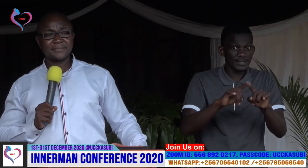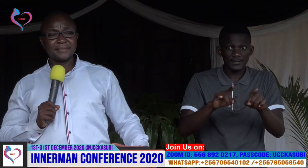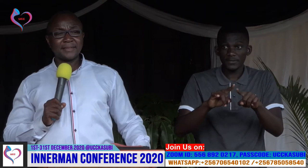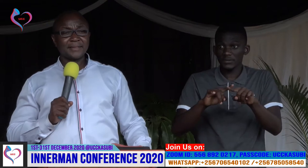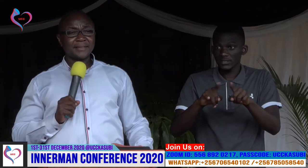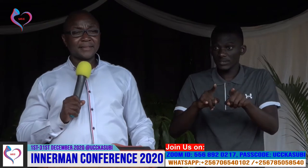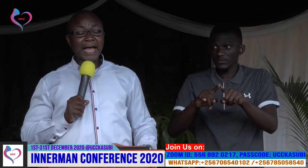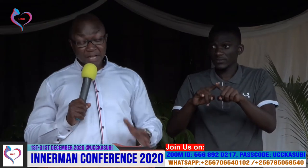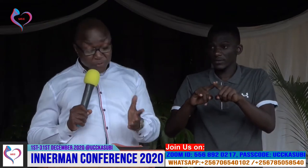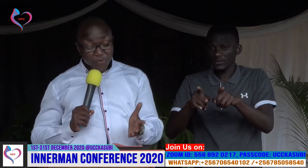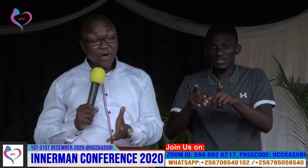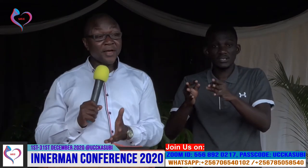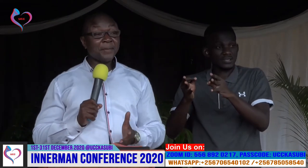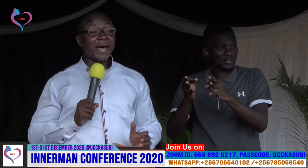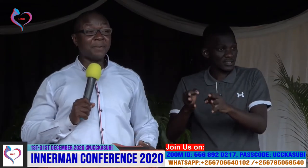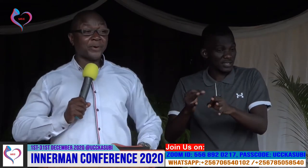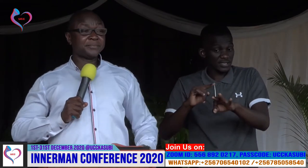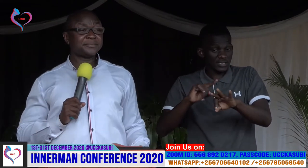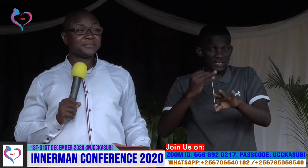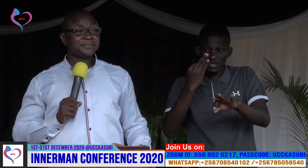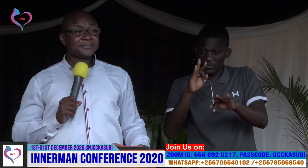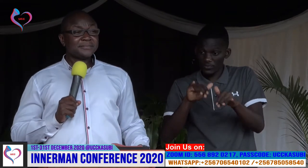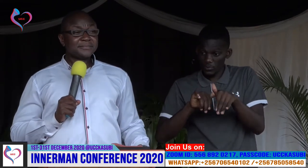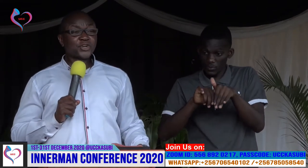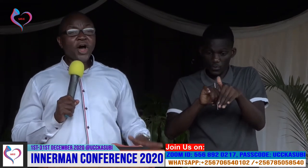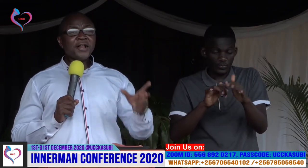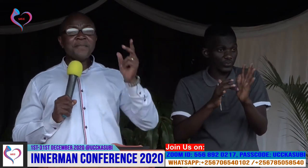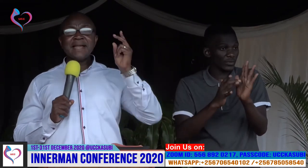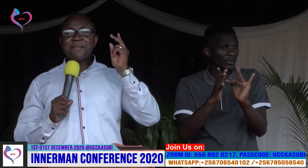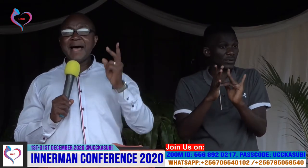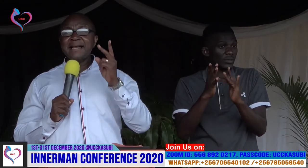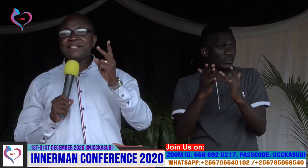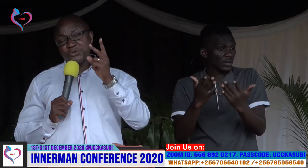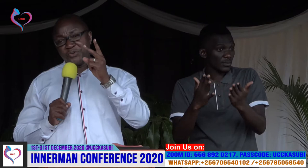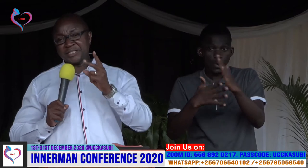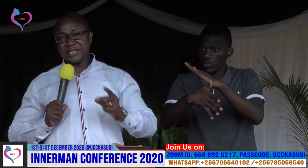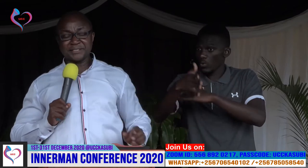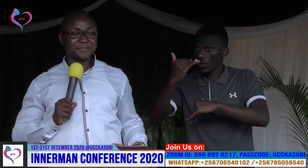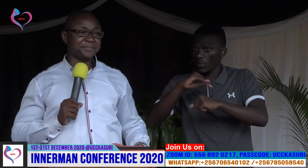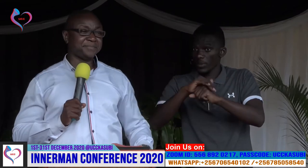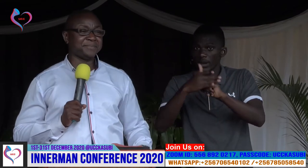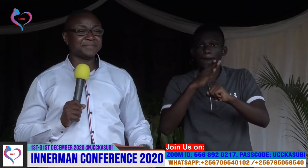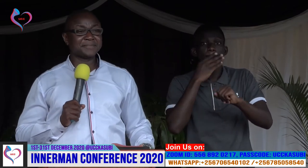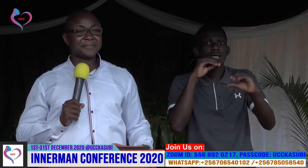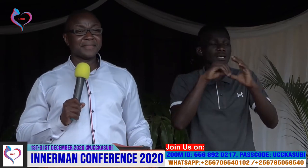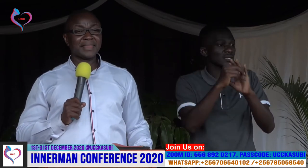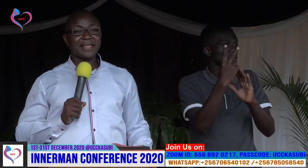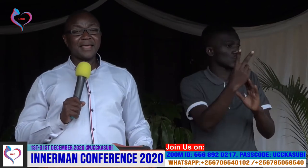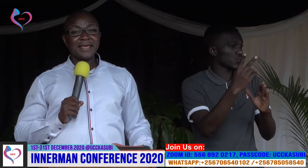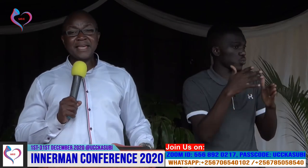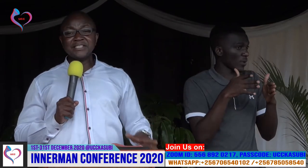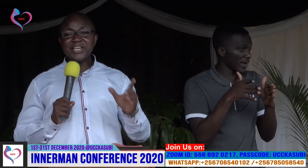things. And if you follow the Bible, God made man in two phases.